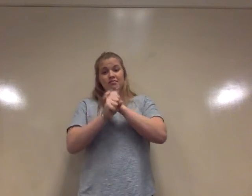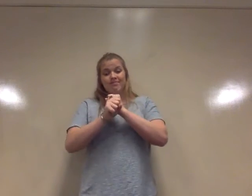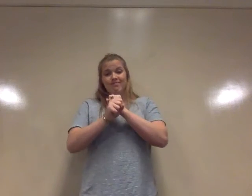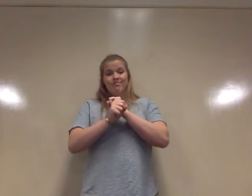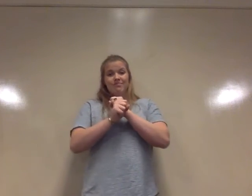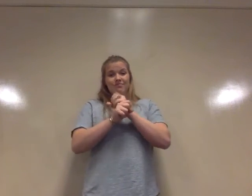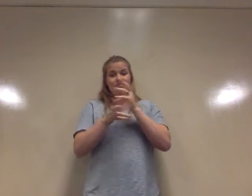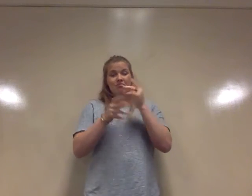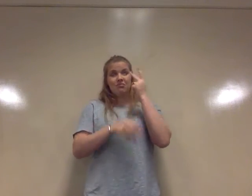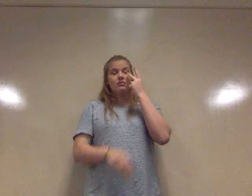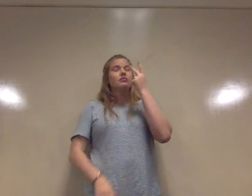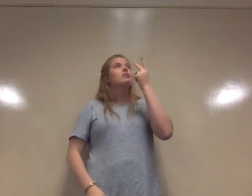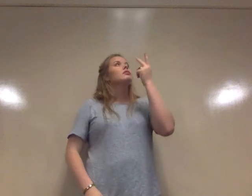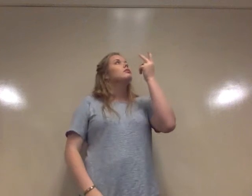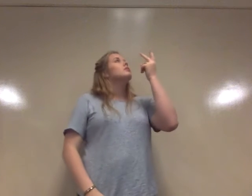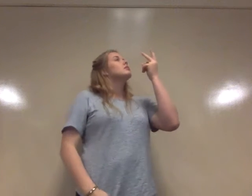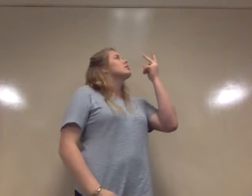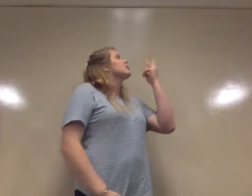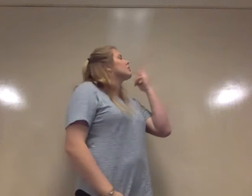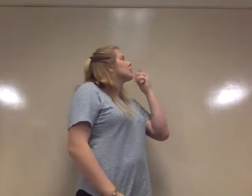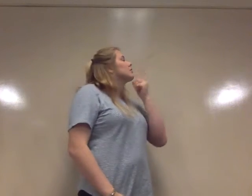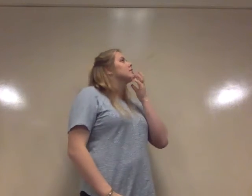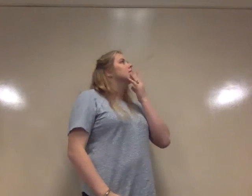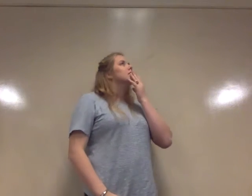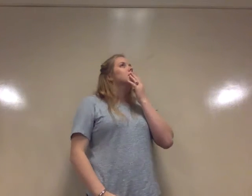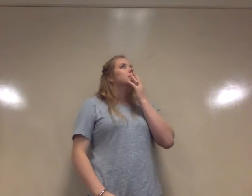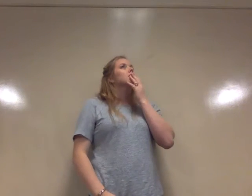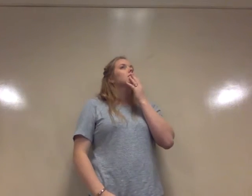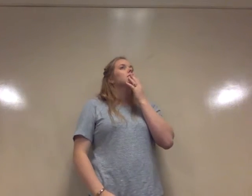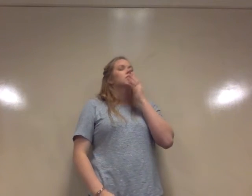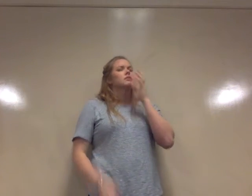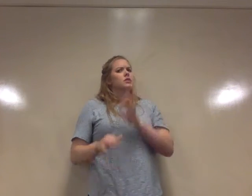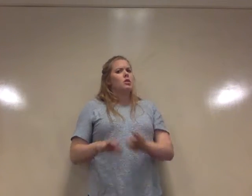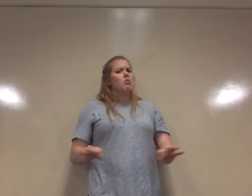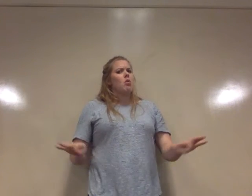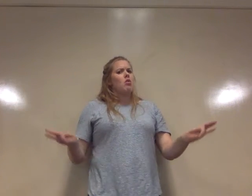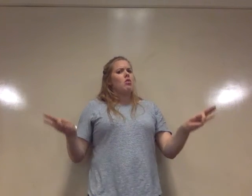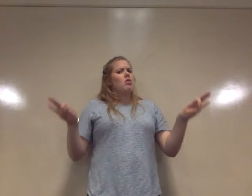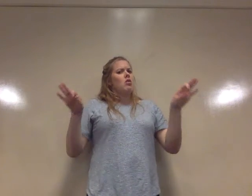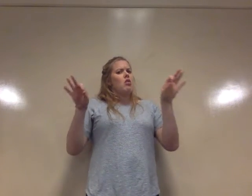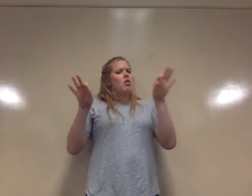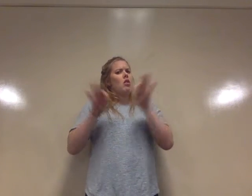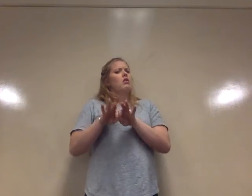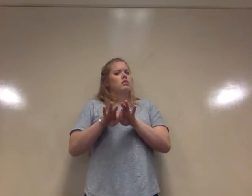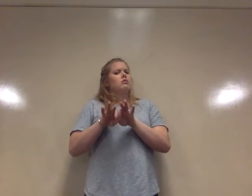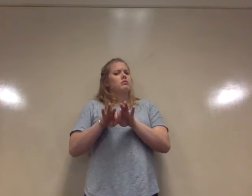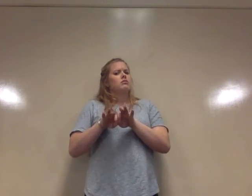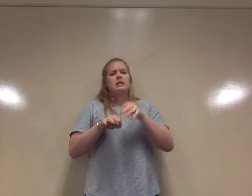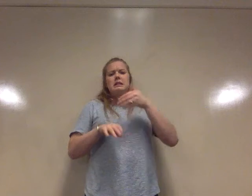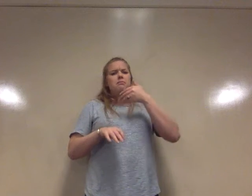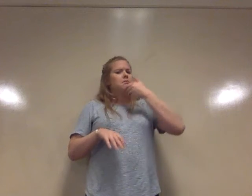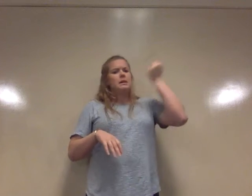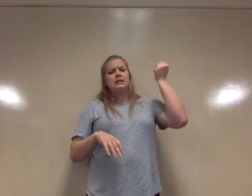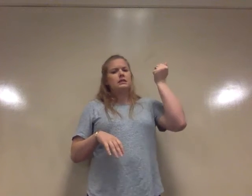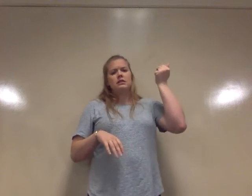may look back on this day and this action as being the most significant action taken during this administration. On the